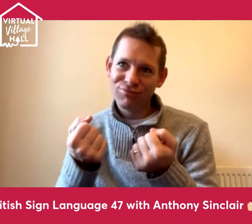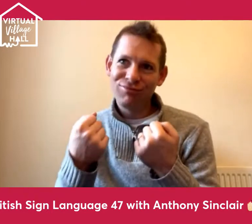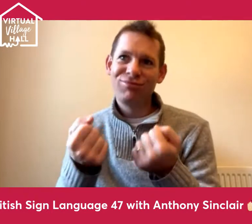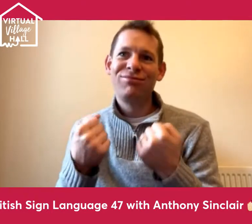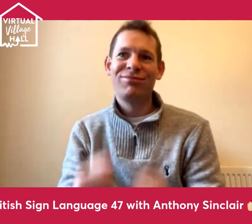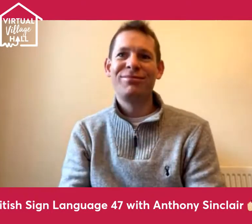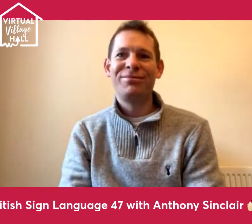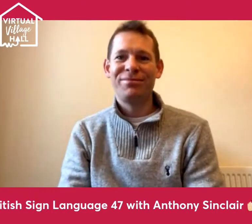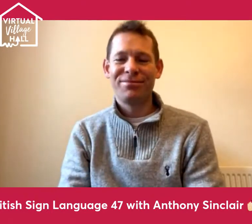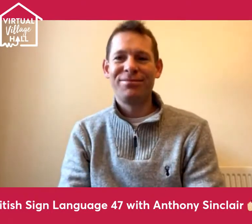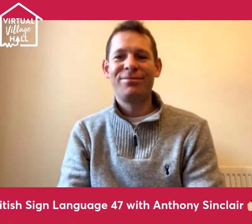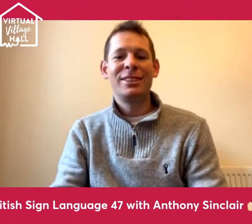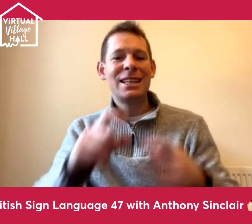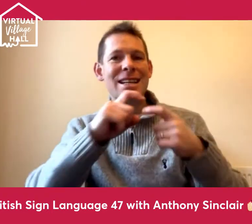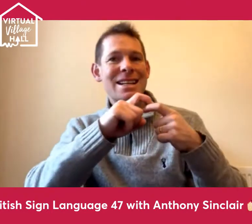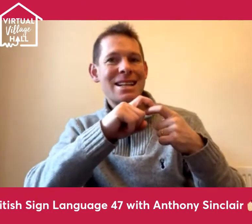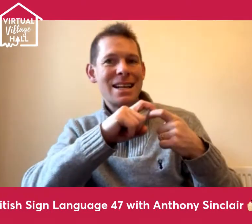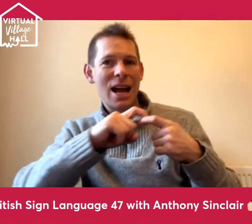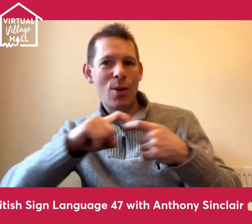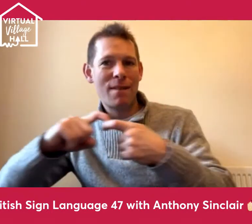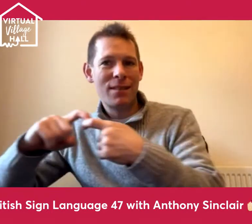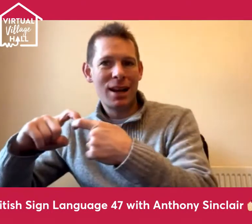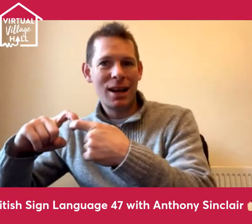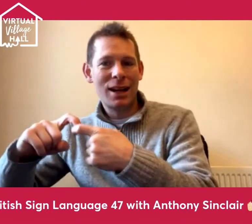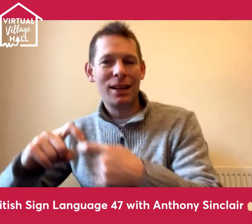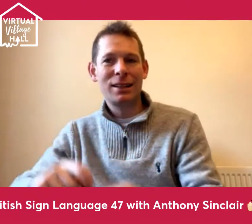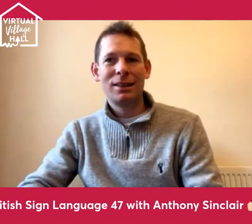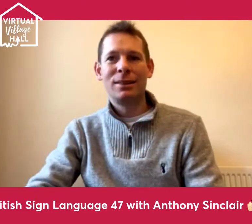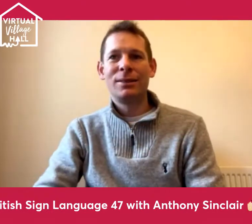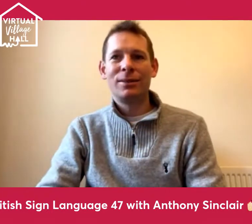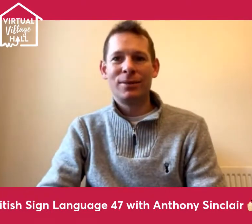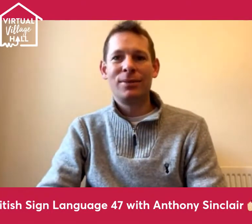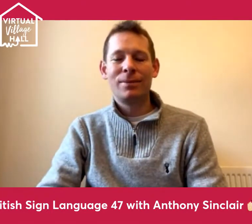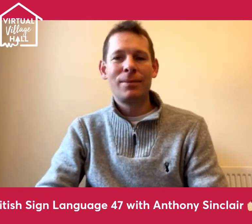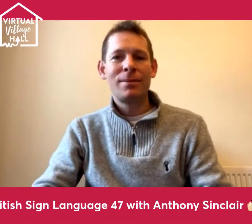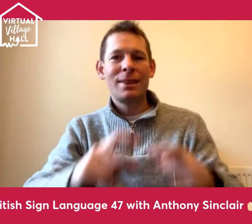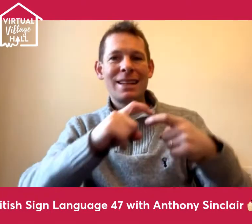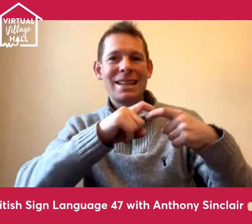So that's your long distance lorry. And caravan.